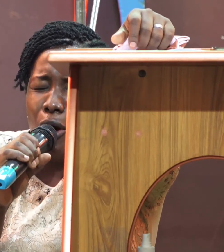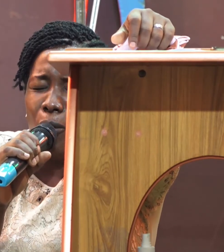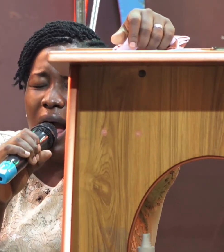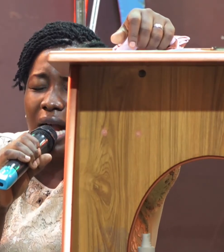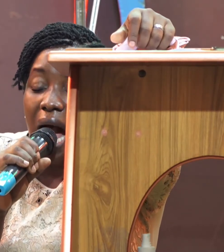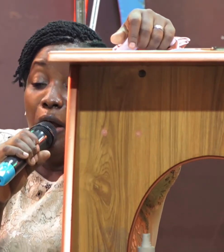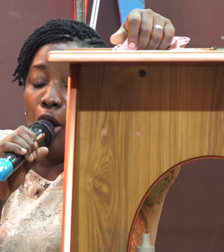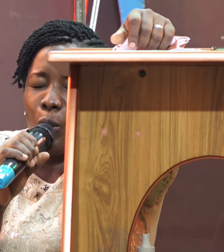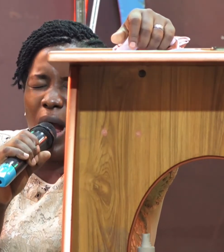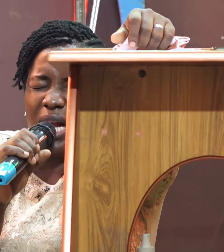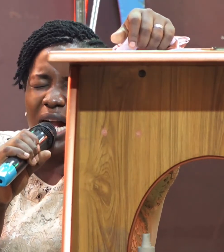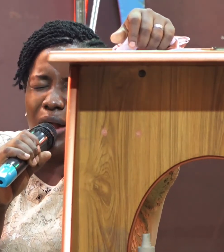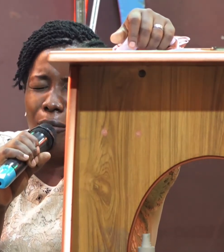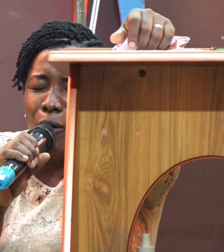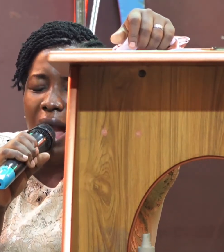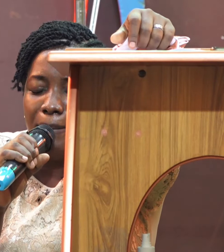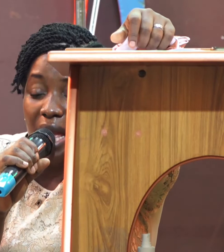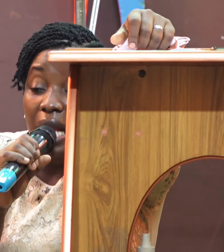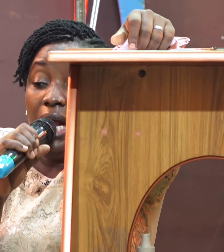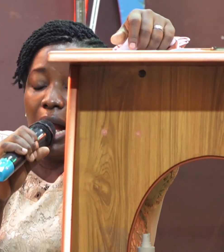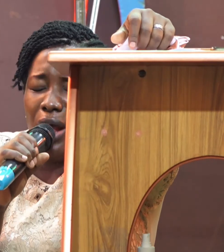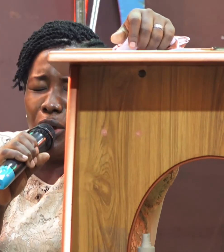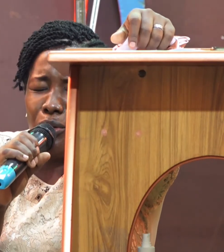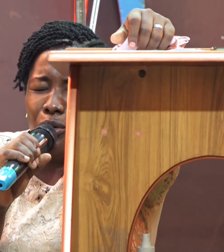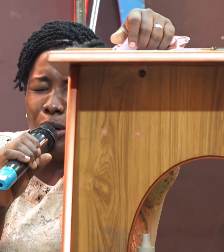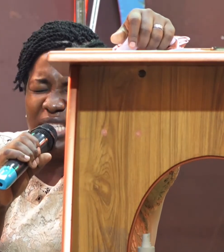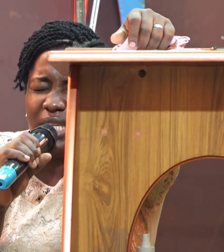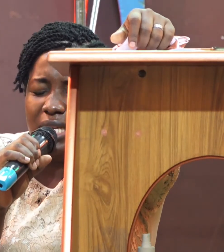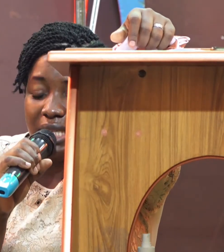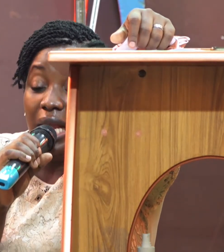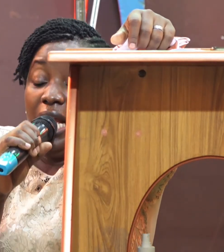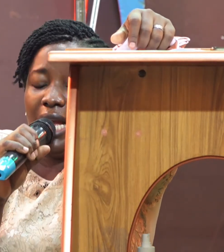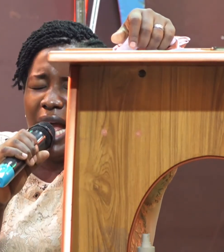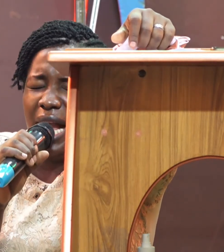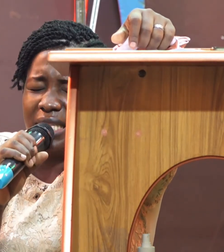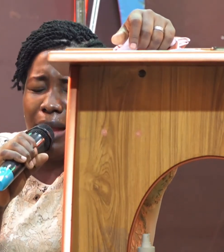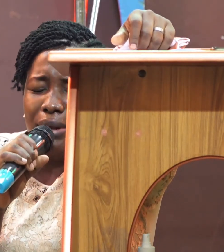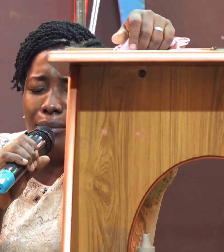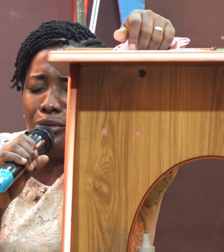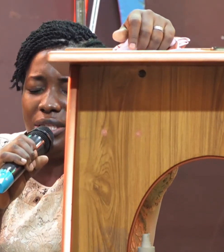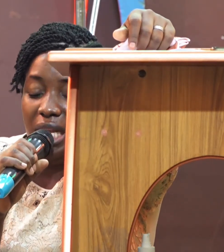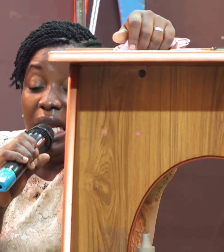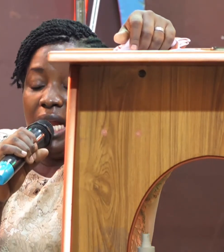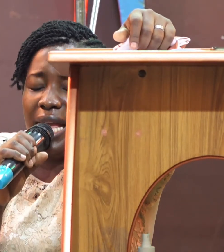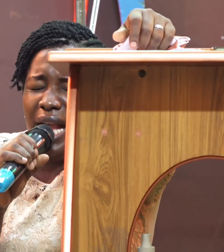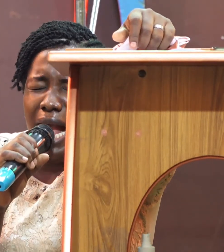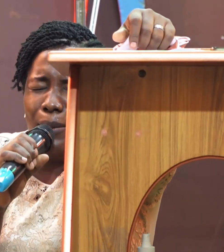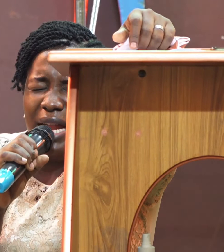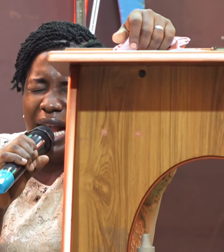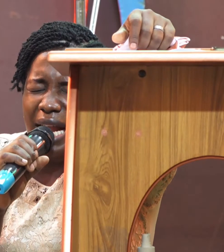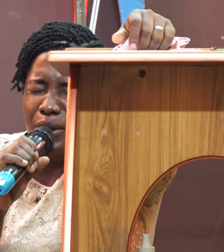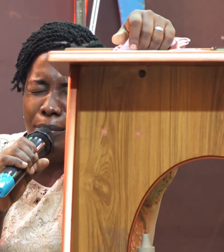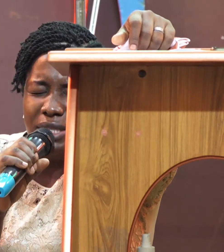longose mwokwaka. Okwaka nga kumuambie. Wano kungulu asirise eranga tambula bulungi na